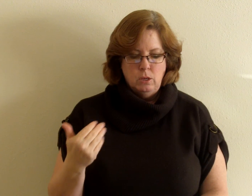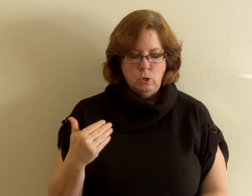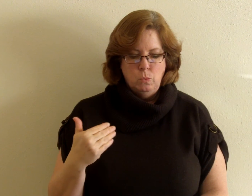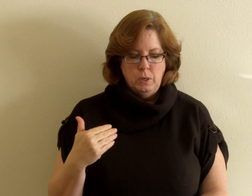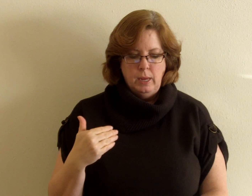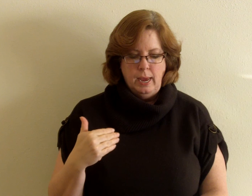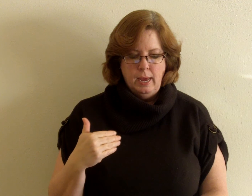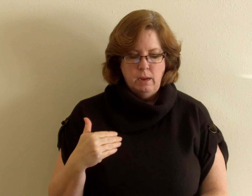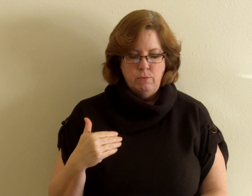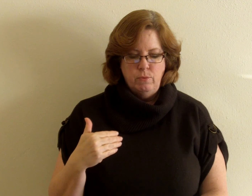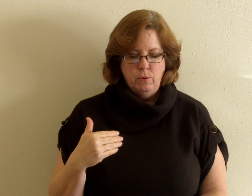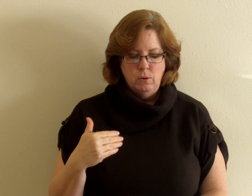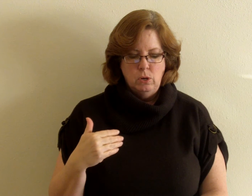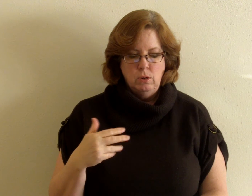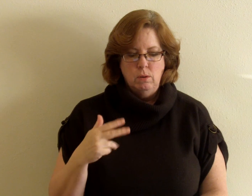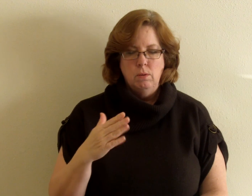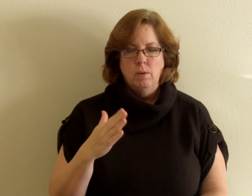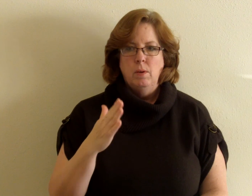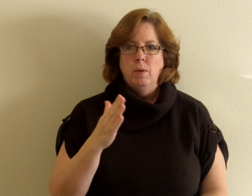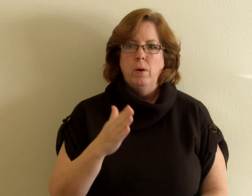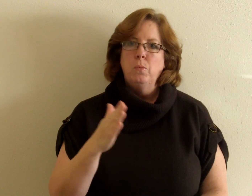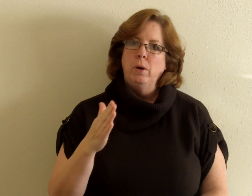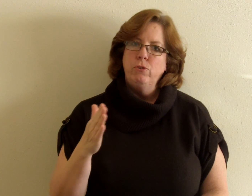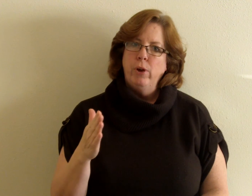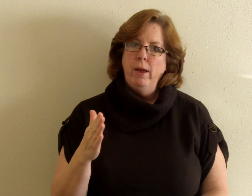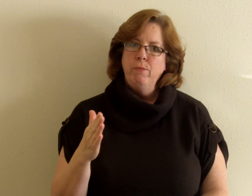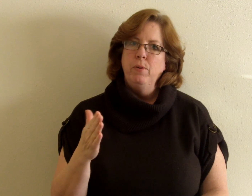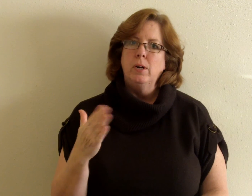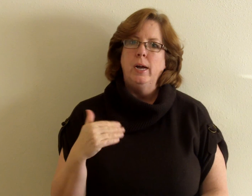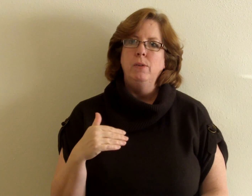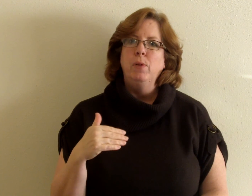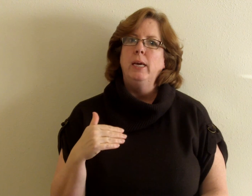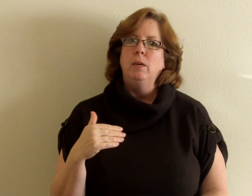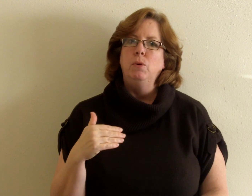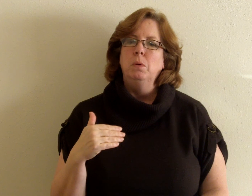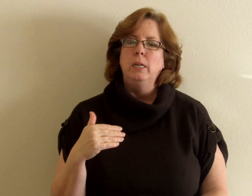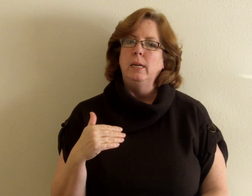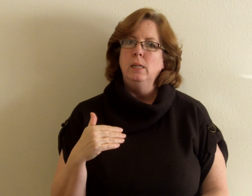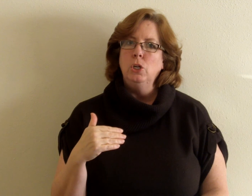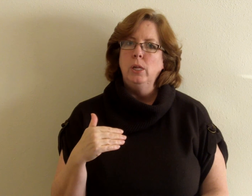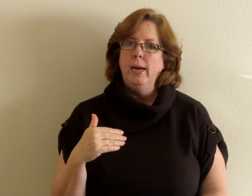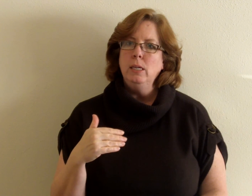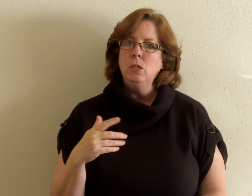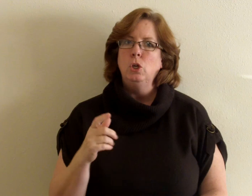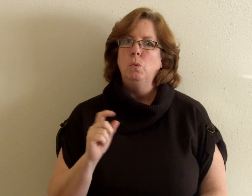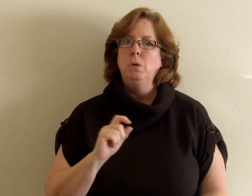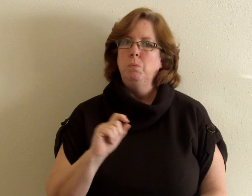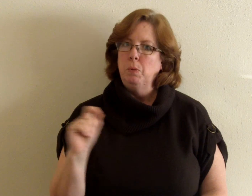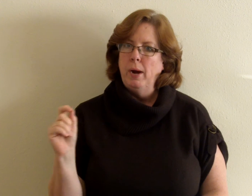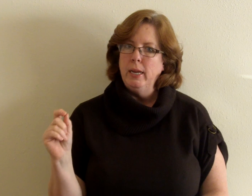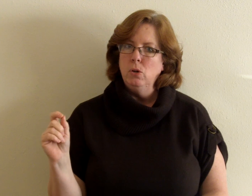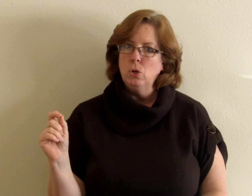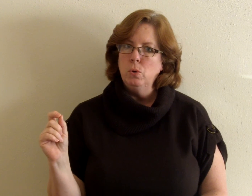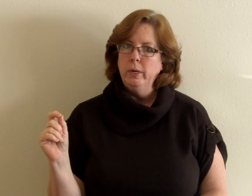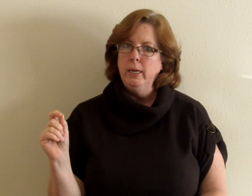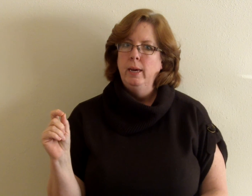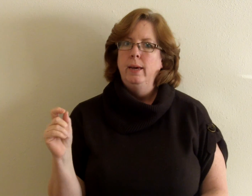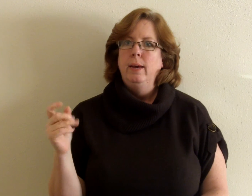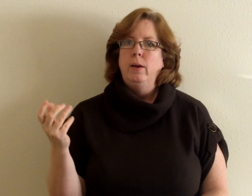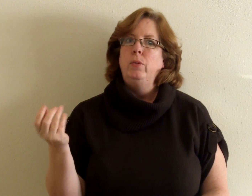You will have a rough draft, kind of like if you were in an English class, you would be writing your story, and then you